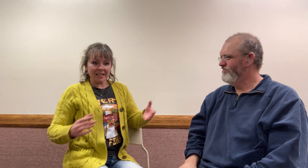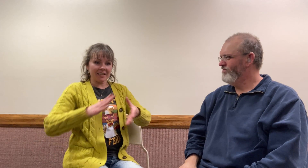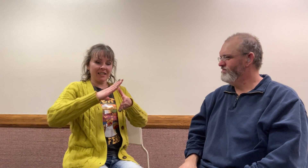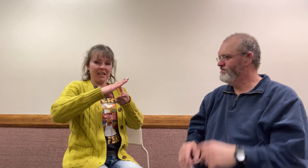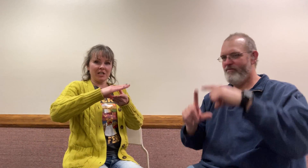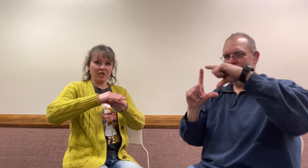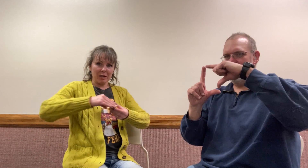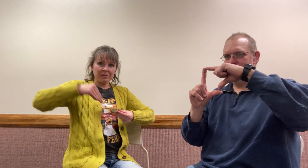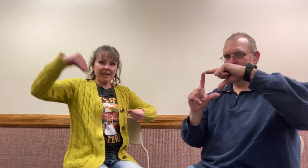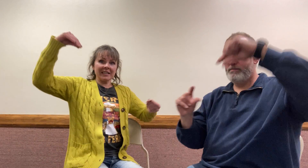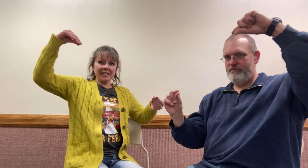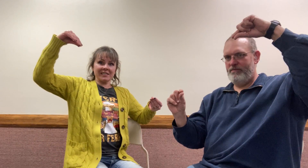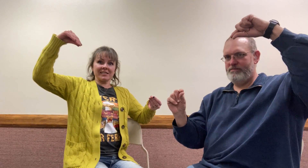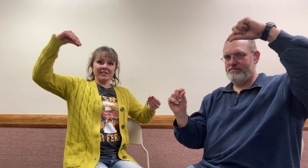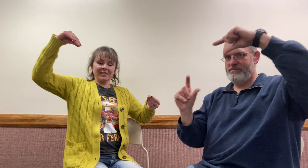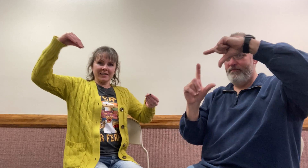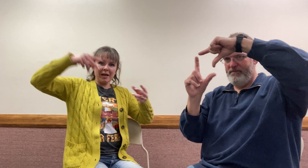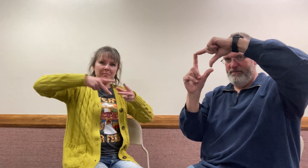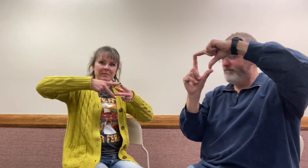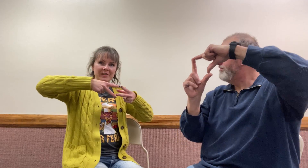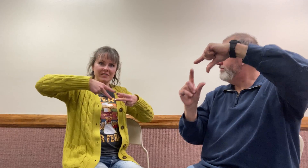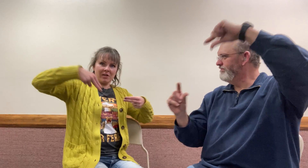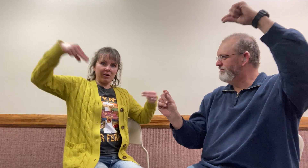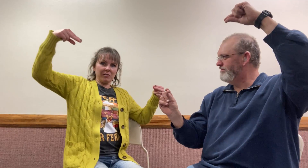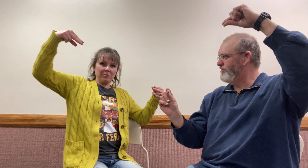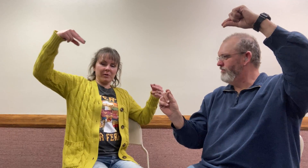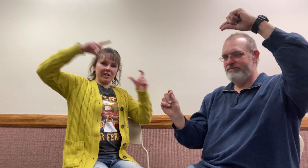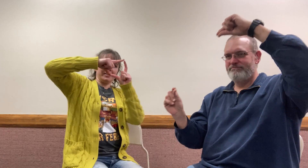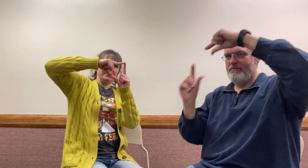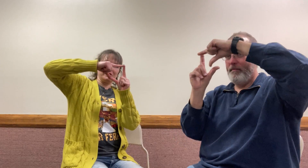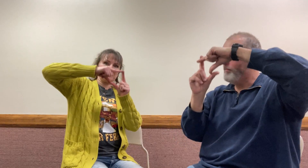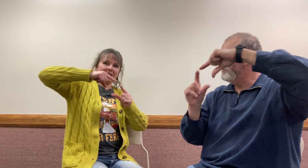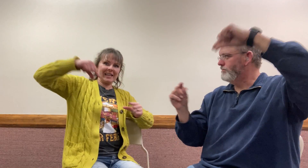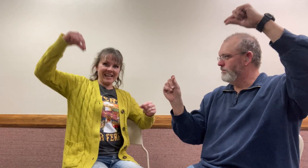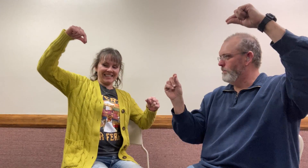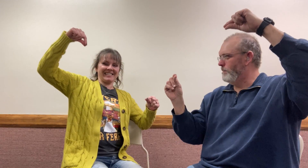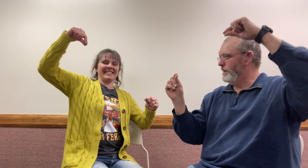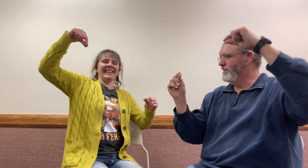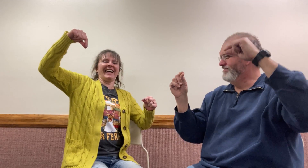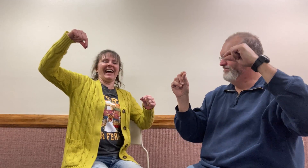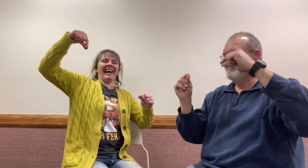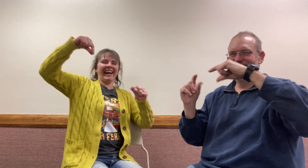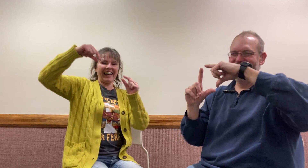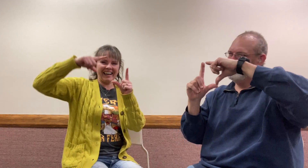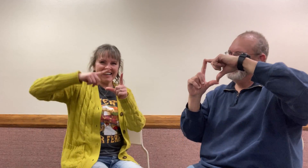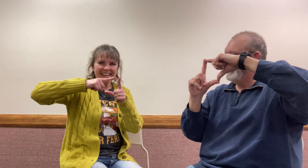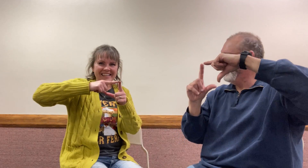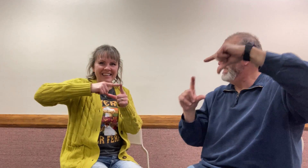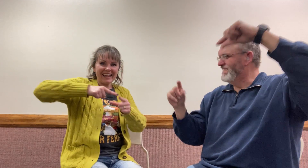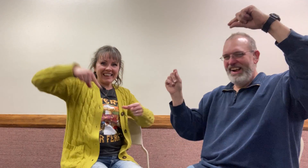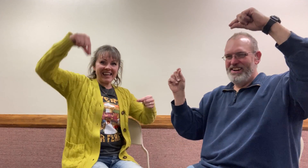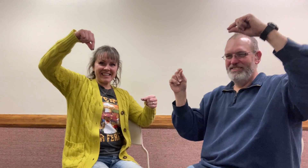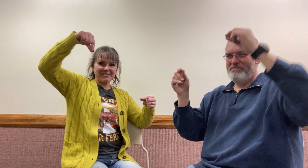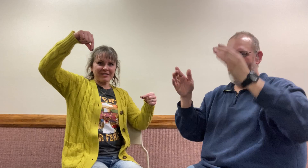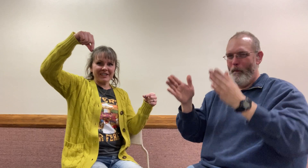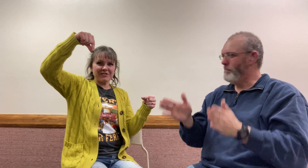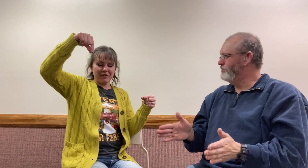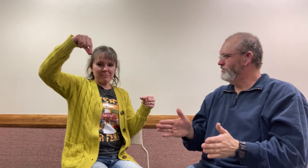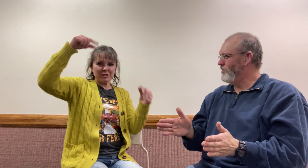island shaped like this. Yep. So we're doing this. Like this. We're from